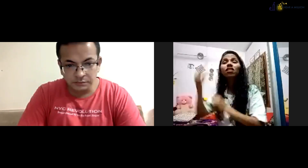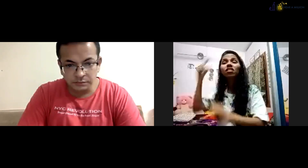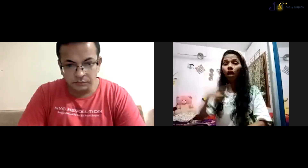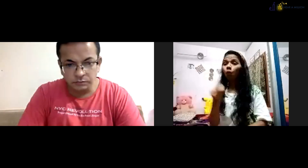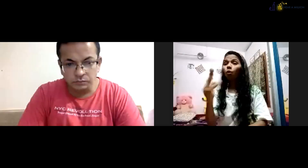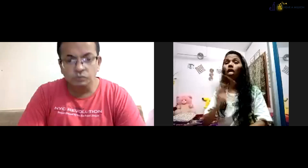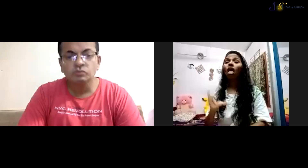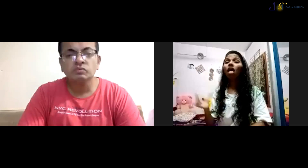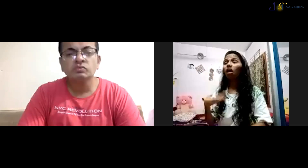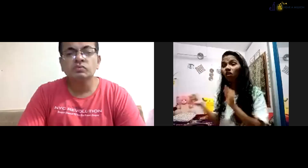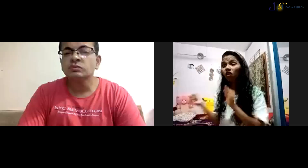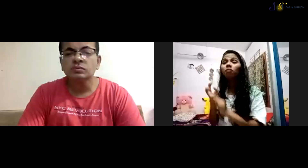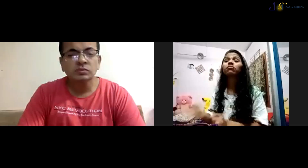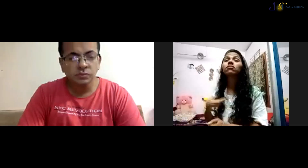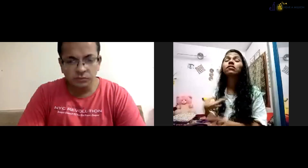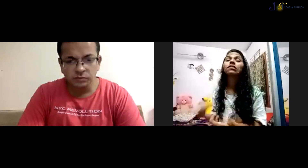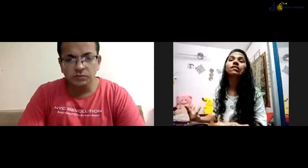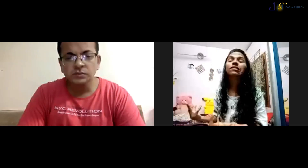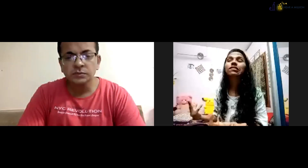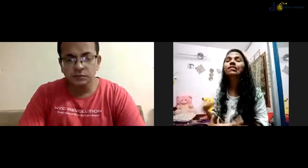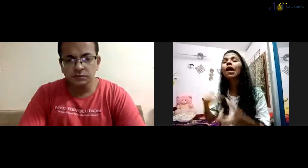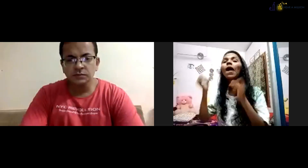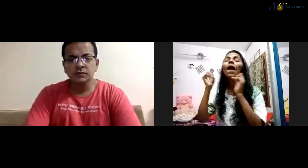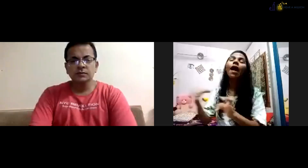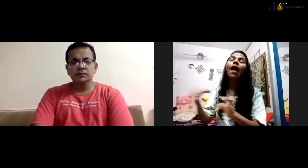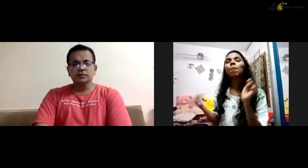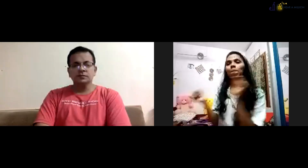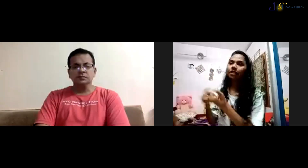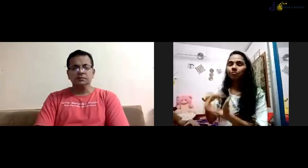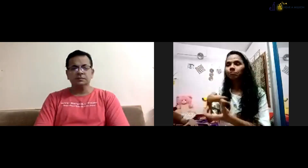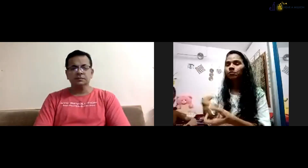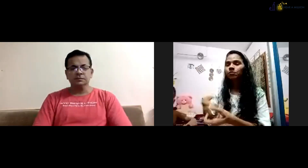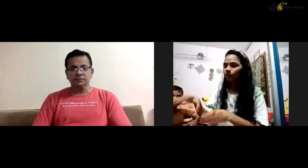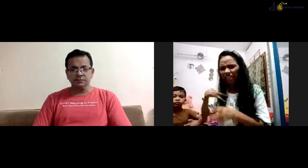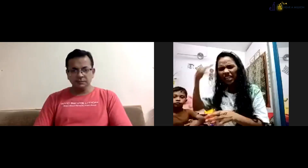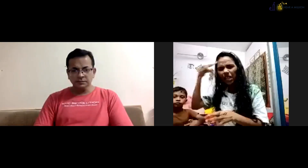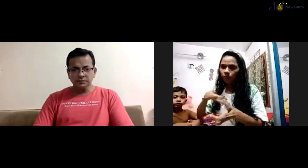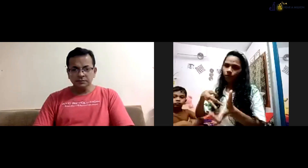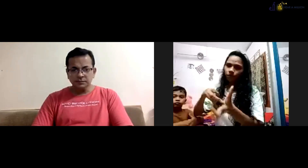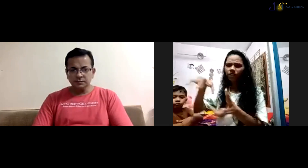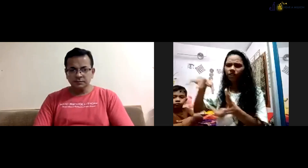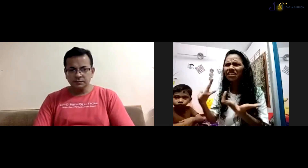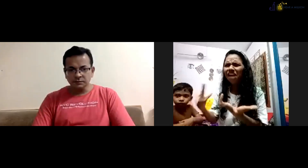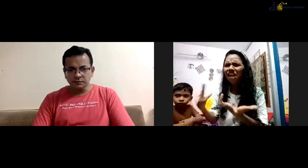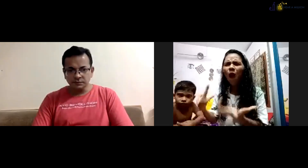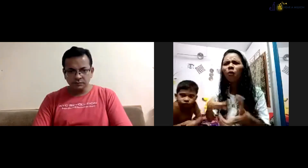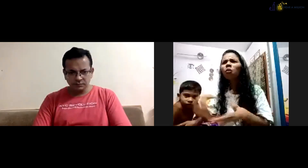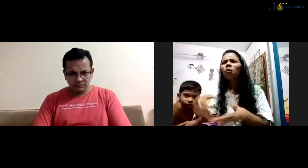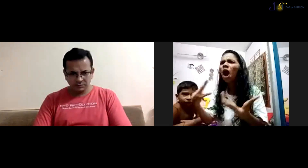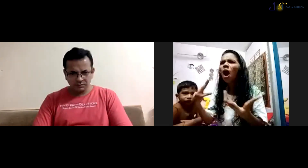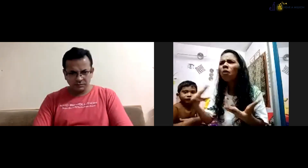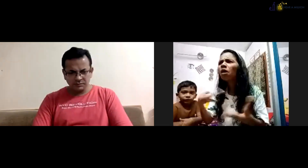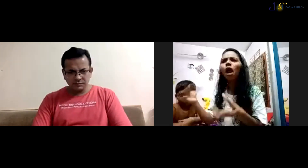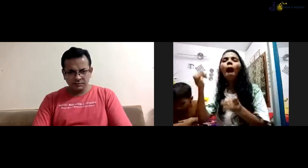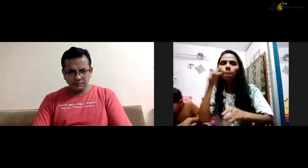have to survive this way. But that was not, but I need the assistance from anyone all the time. But